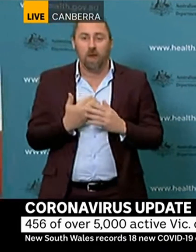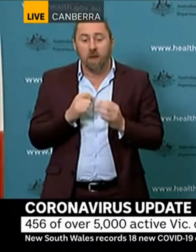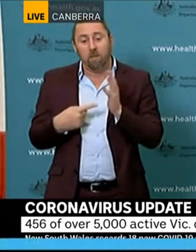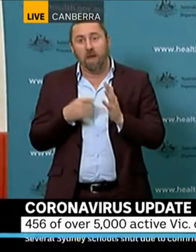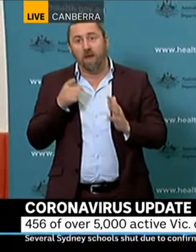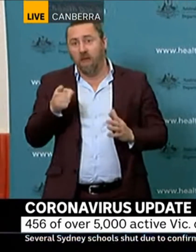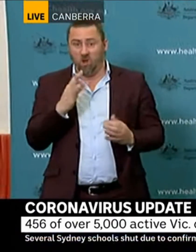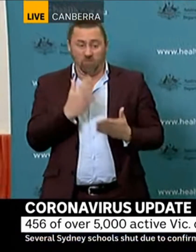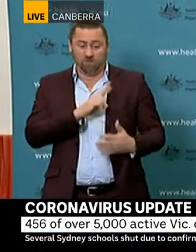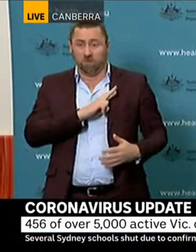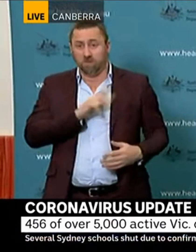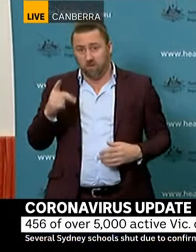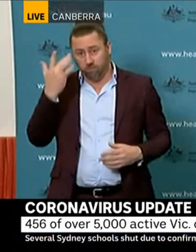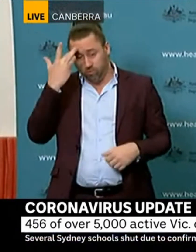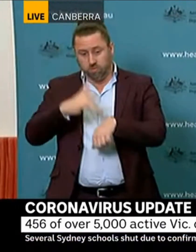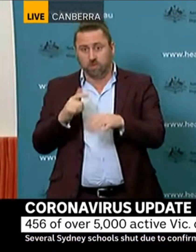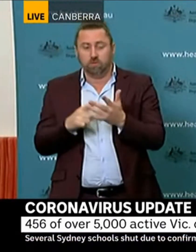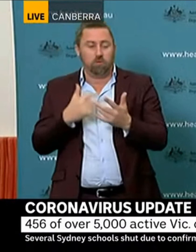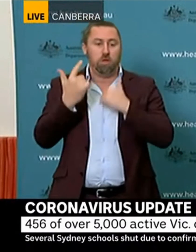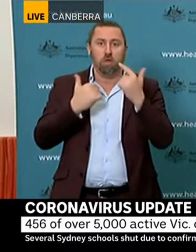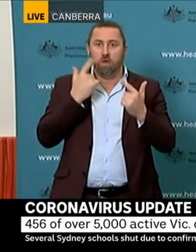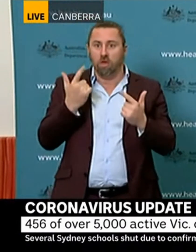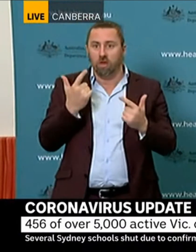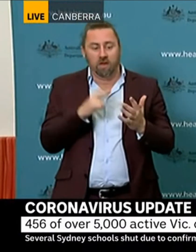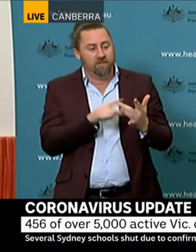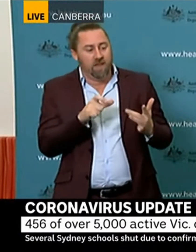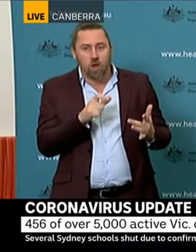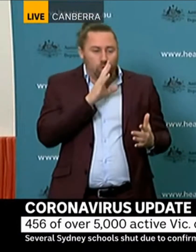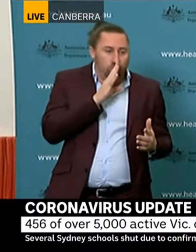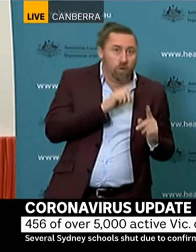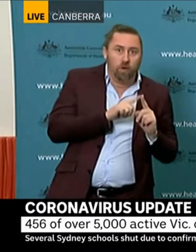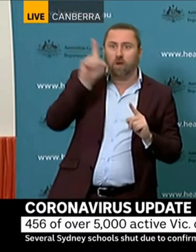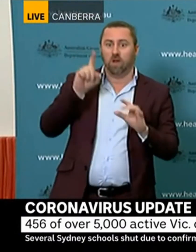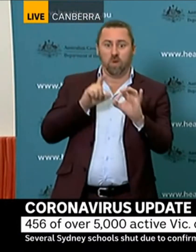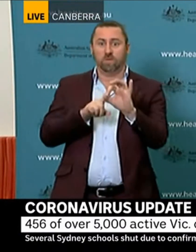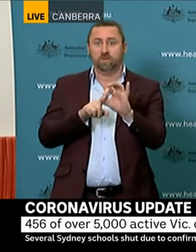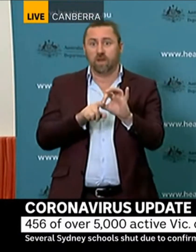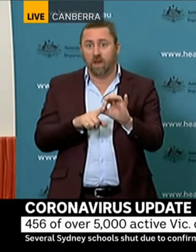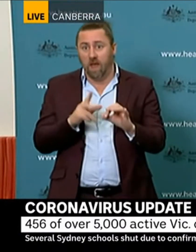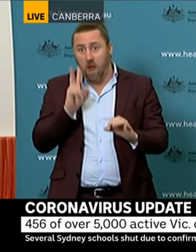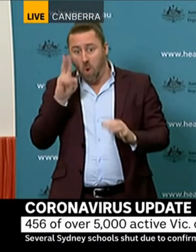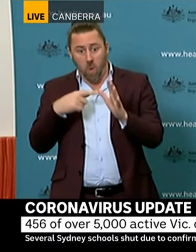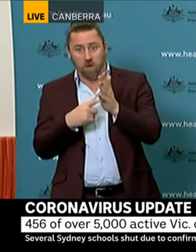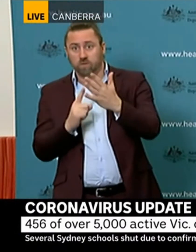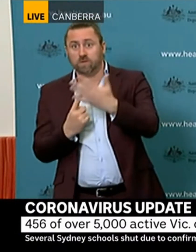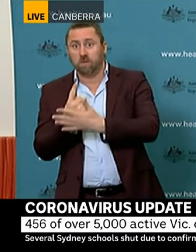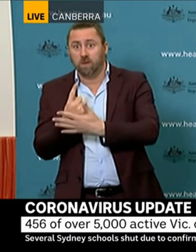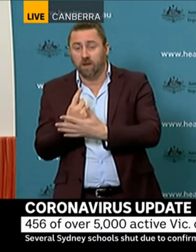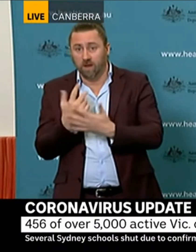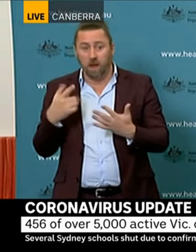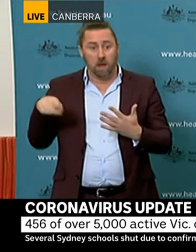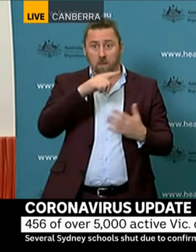were rather reckless, and they've led to a large amount of